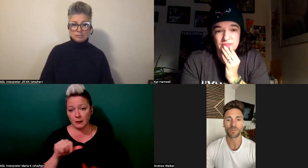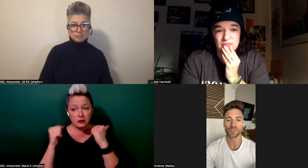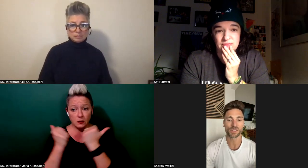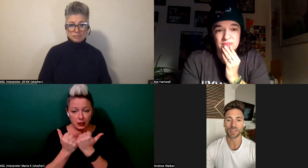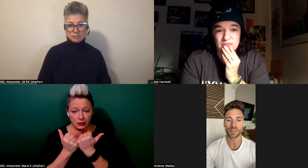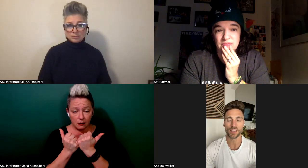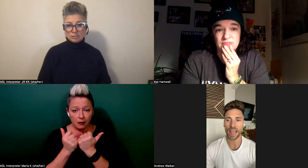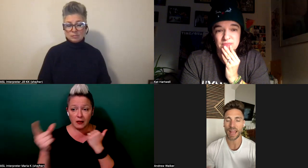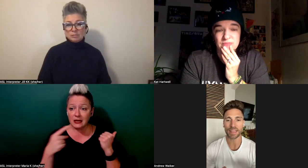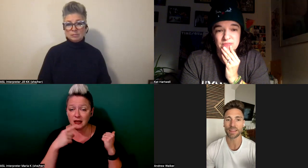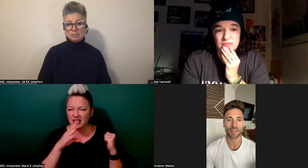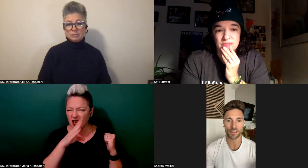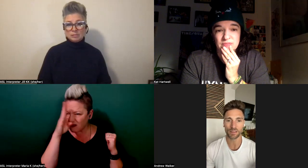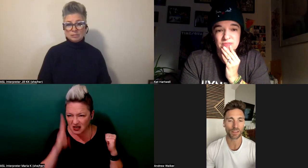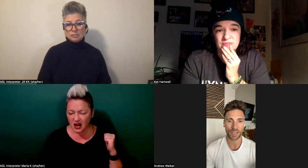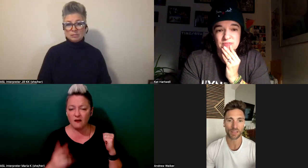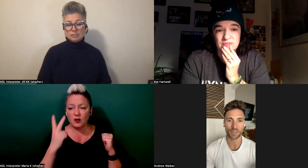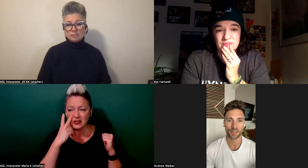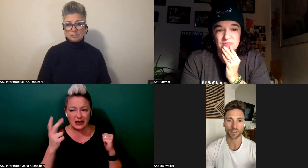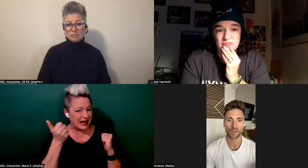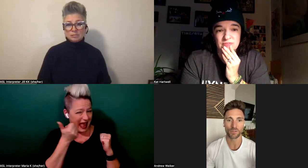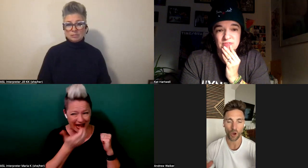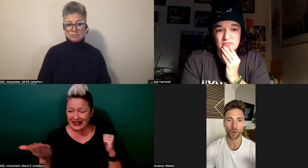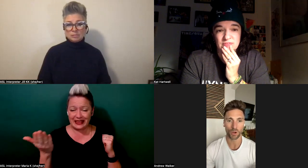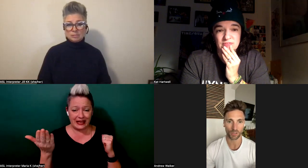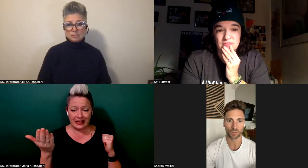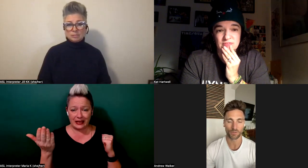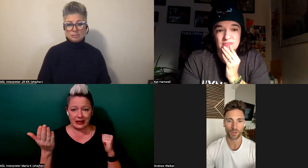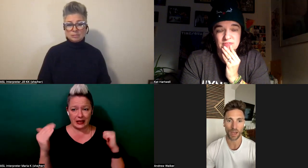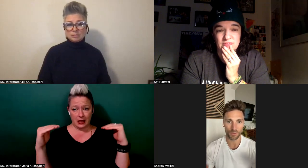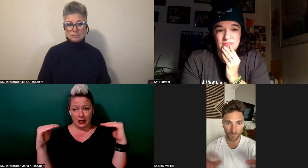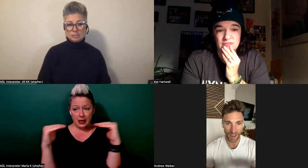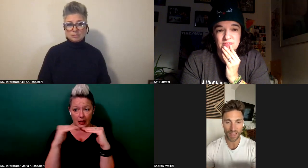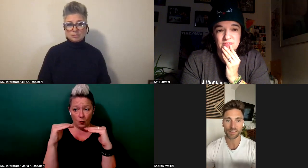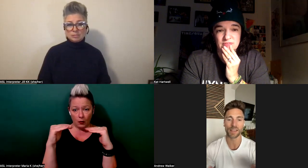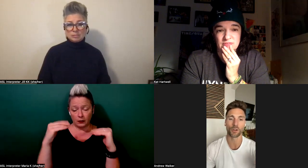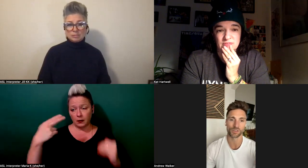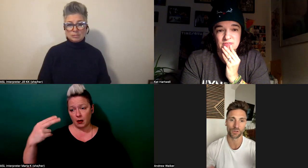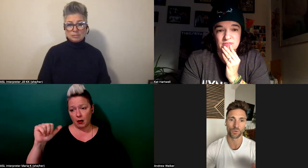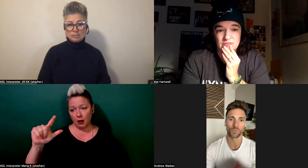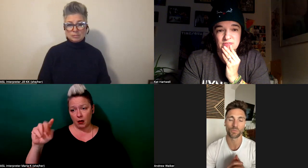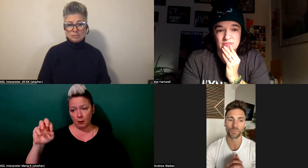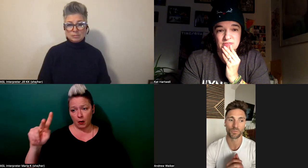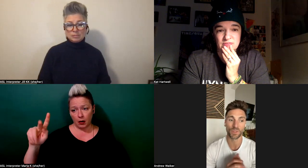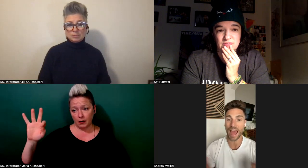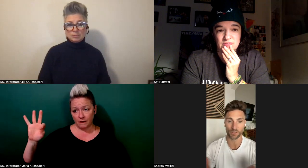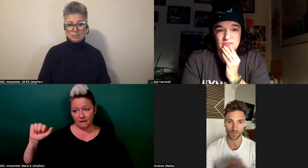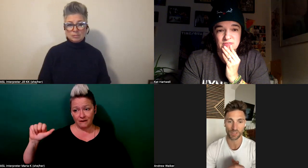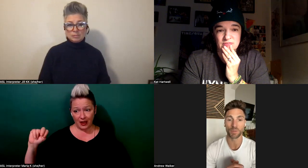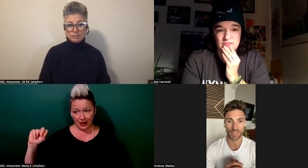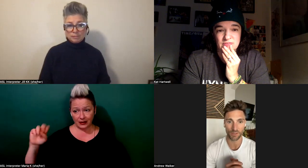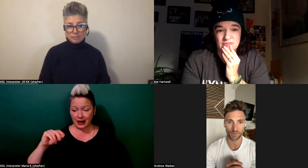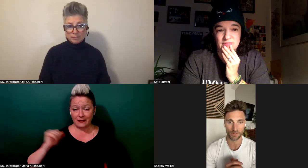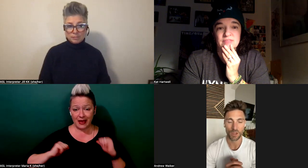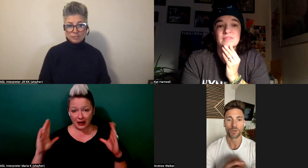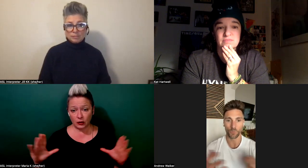they've never seen anything like the Hallmark fans and also the actors